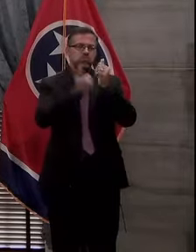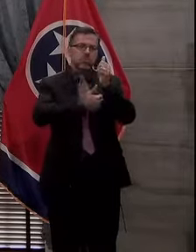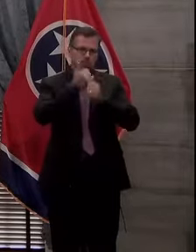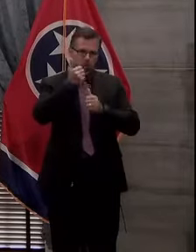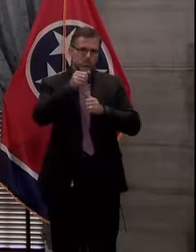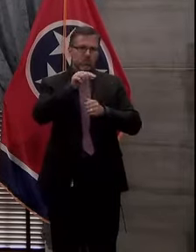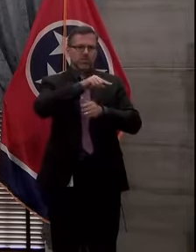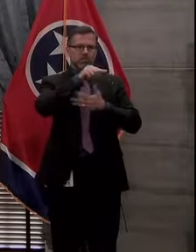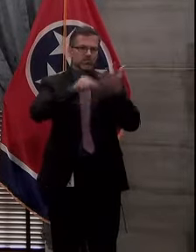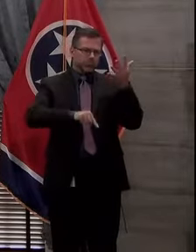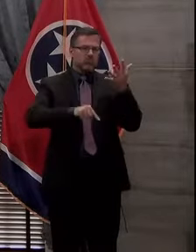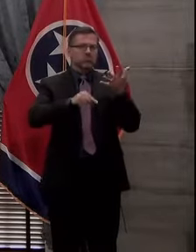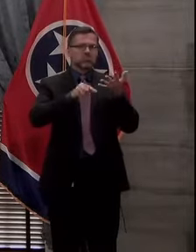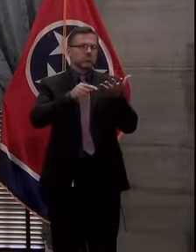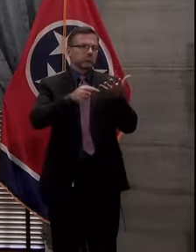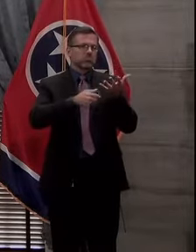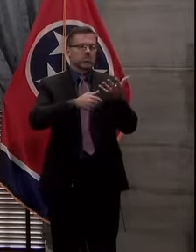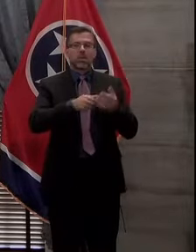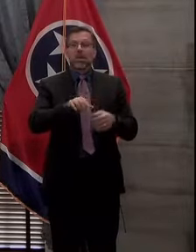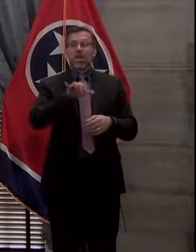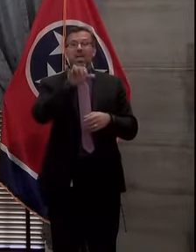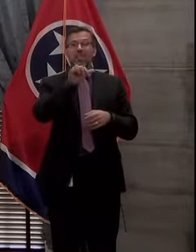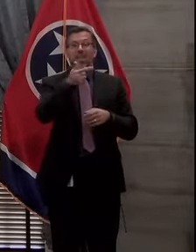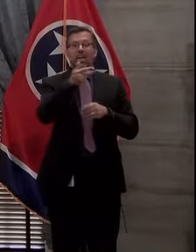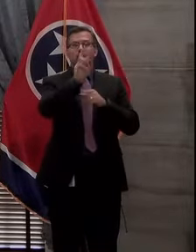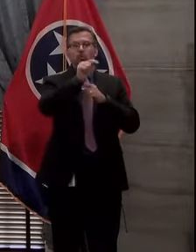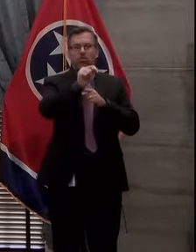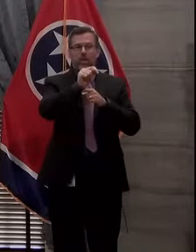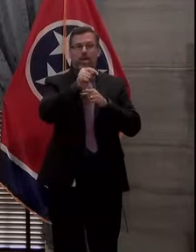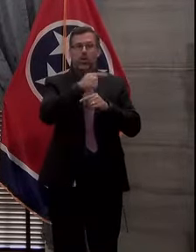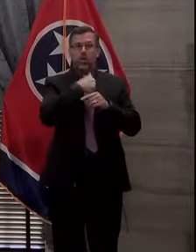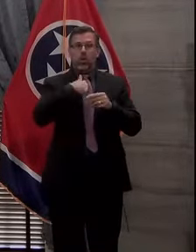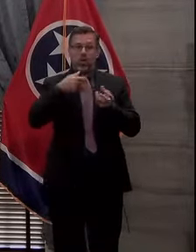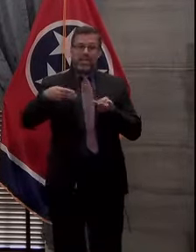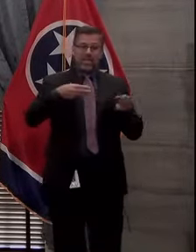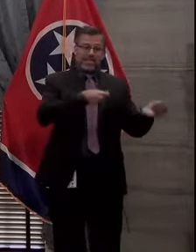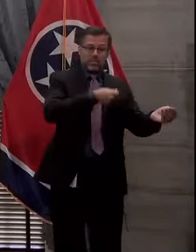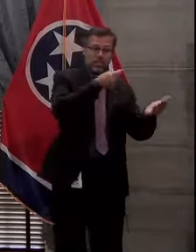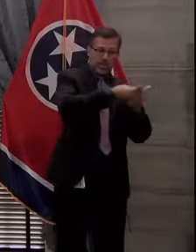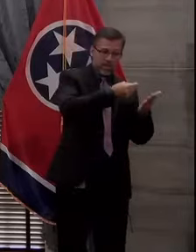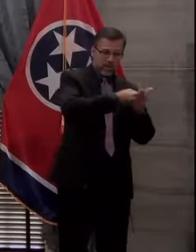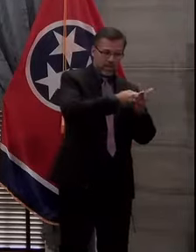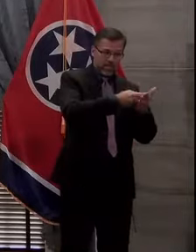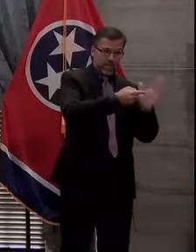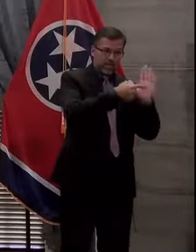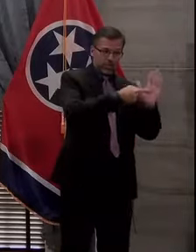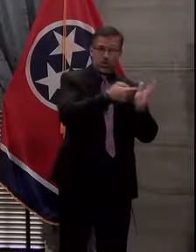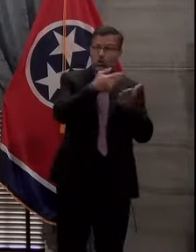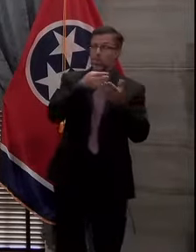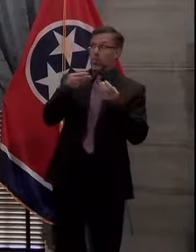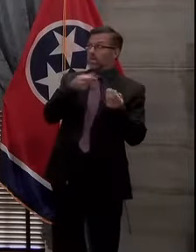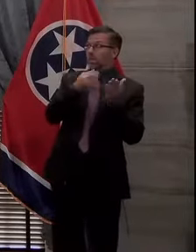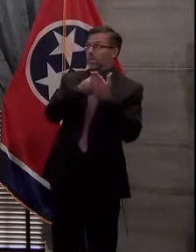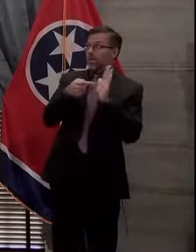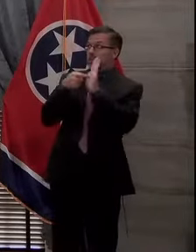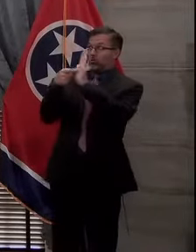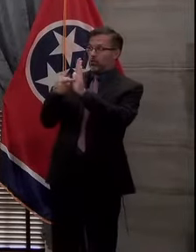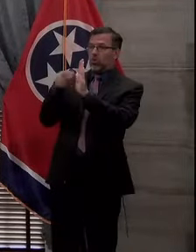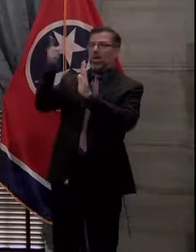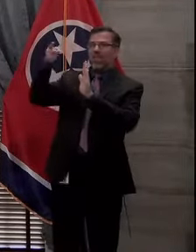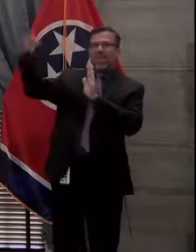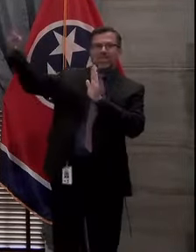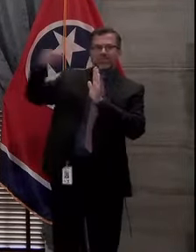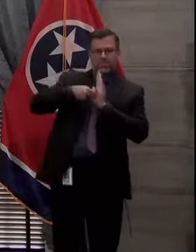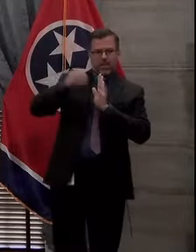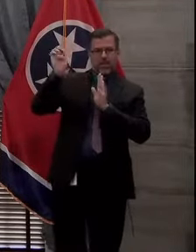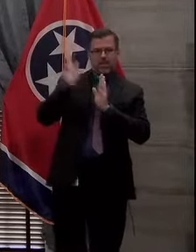choose to participate. It is a reimbursement grant similar to the technology grant we announced earlier. So districts who are purchasing both the actual